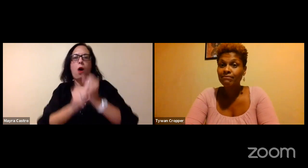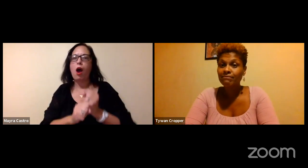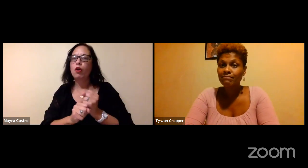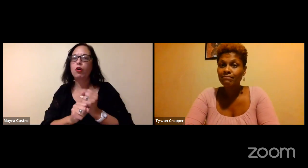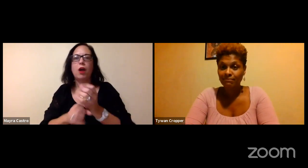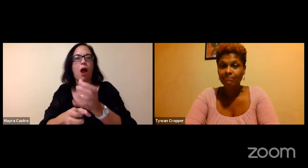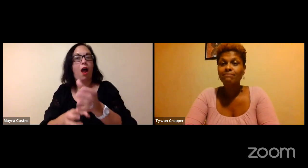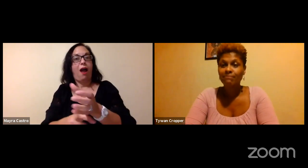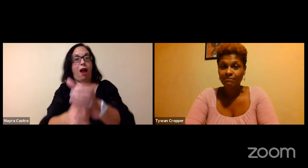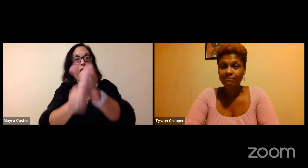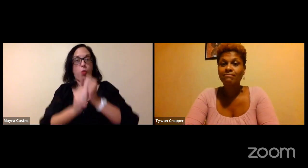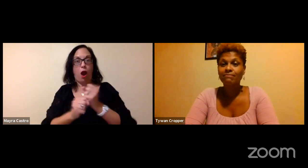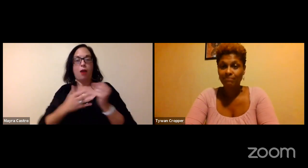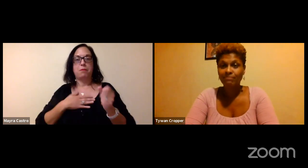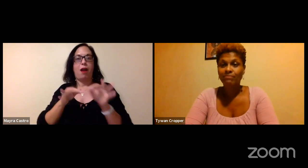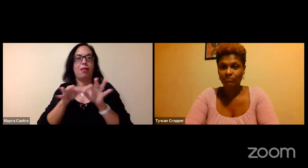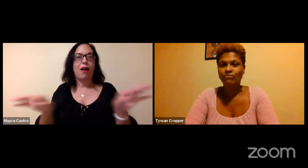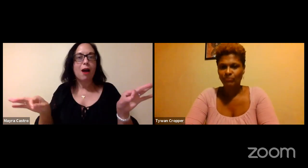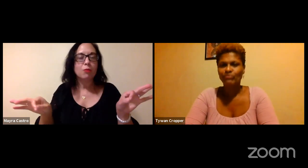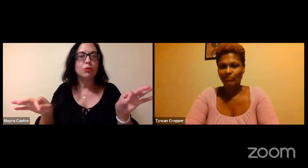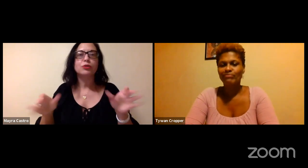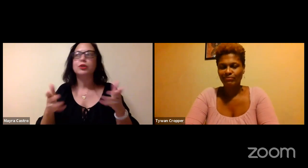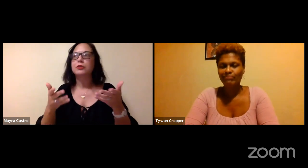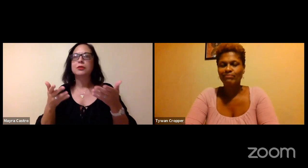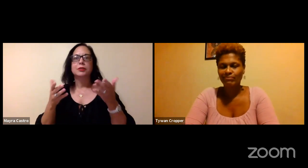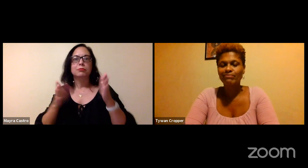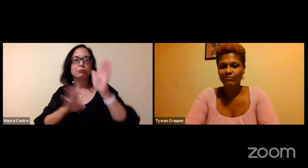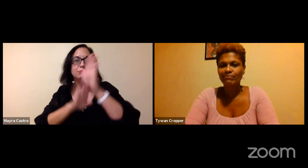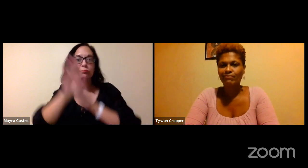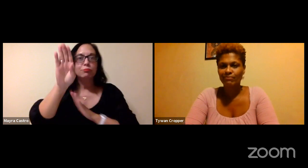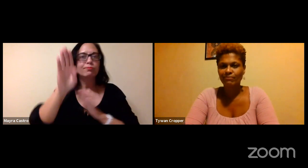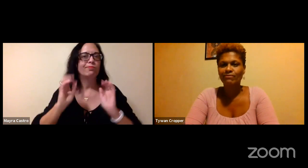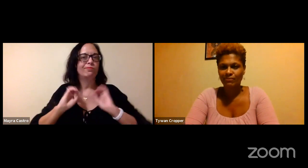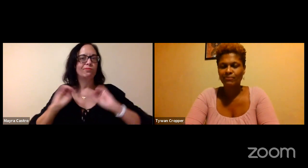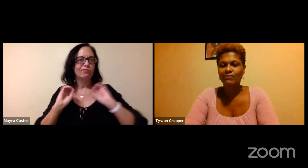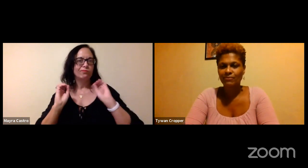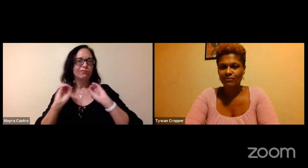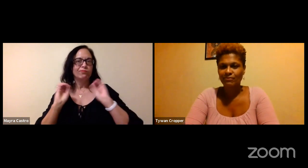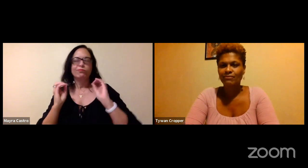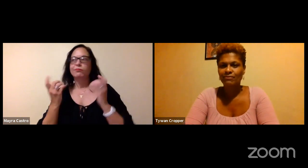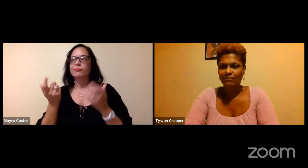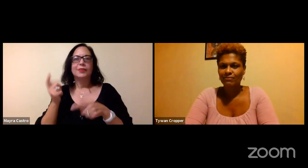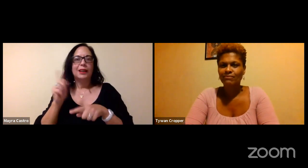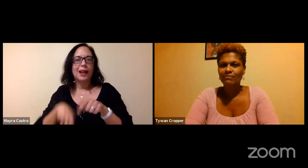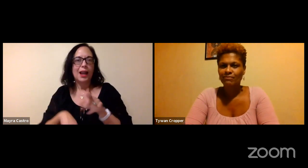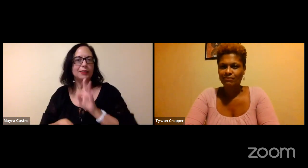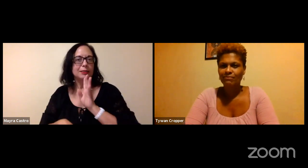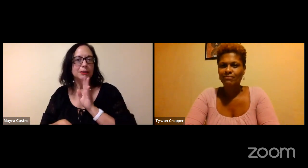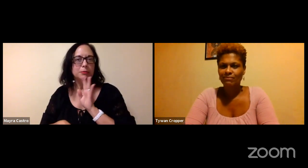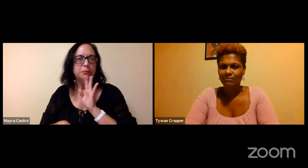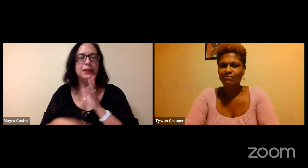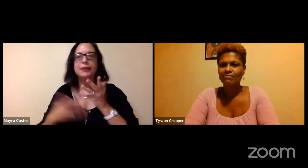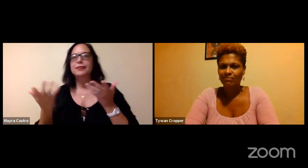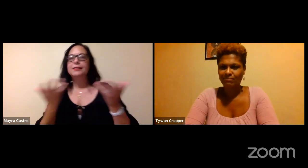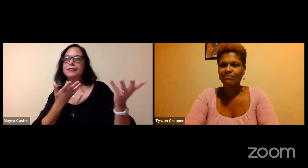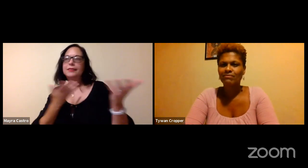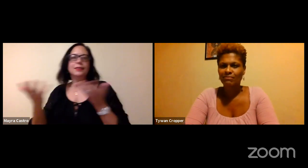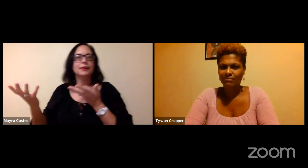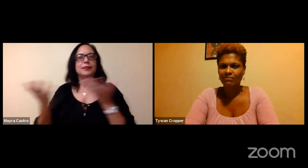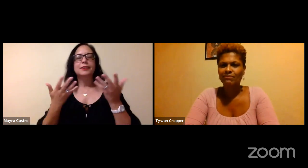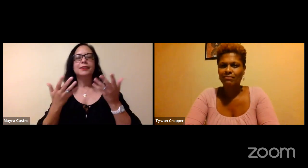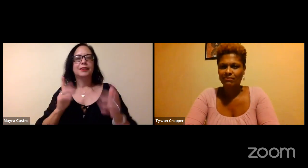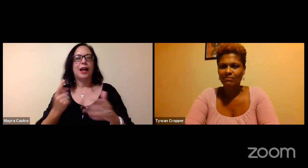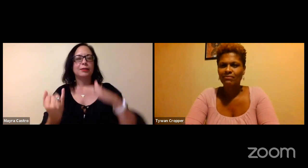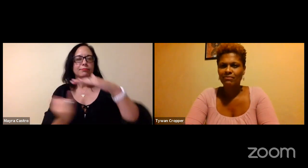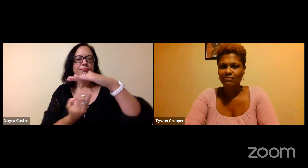And I was starting to deteriorate with my language. My language was not developing the way it should. I